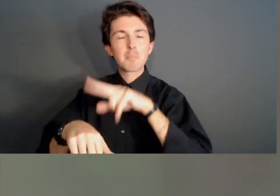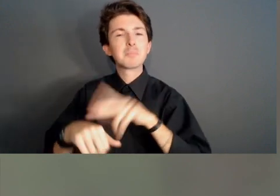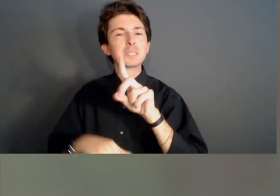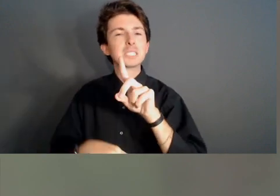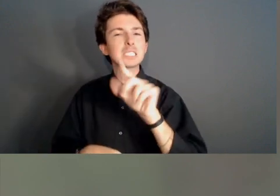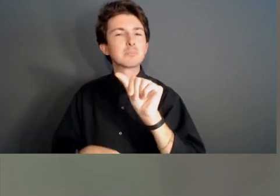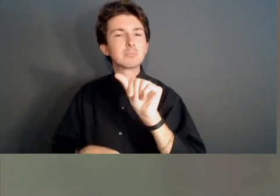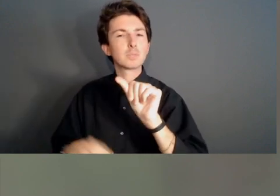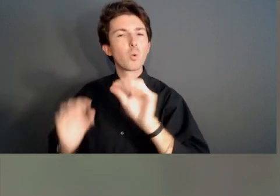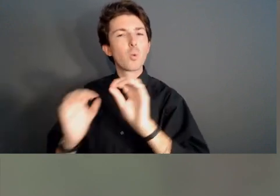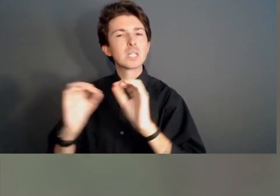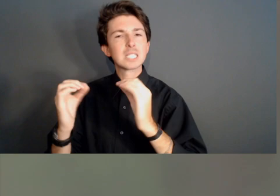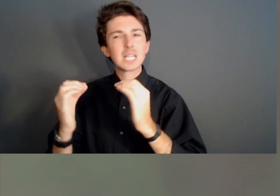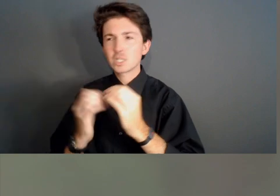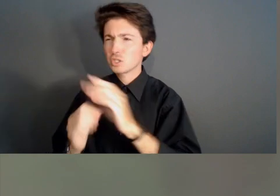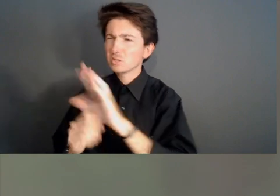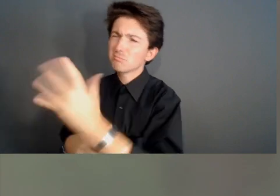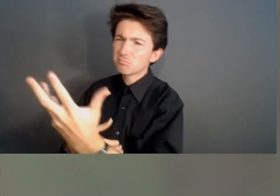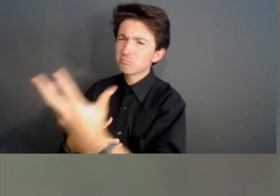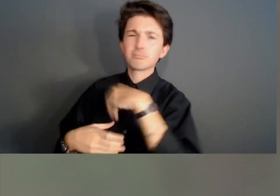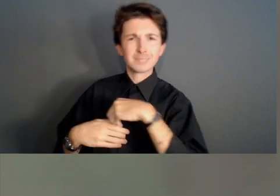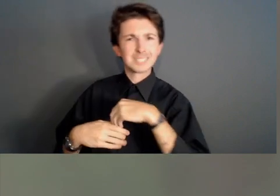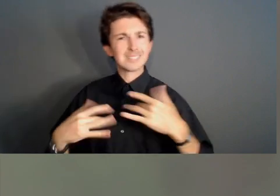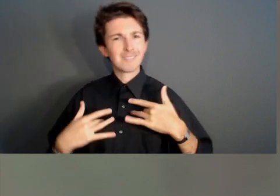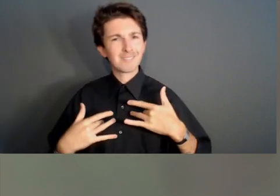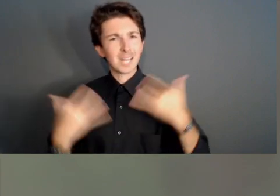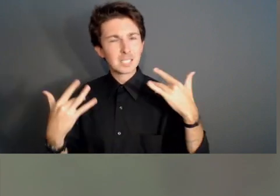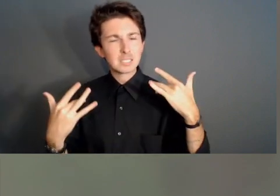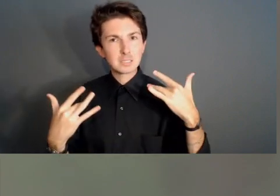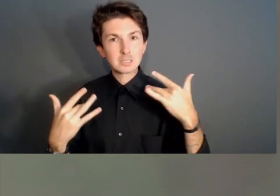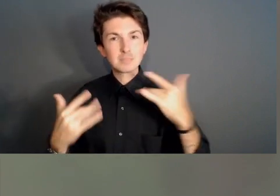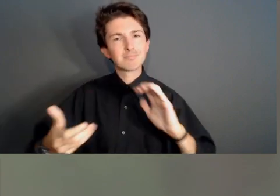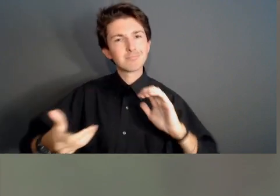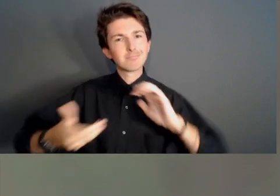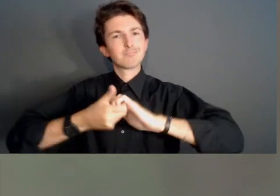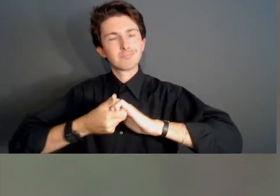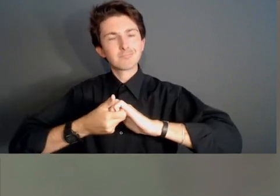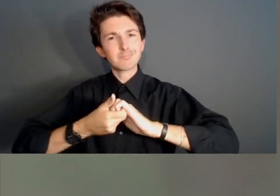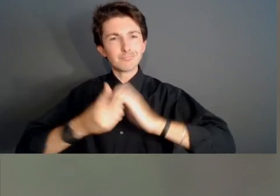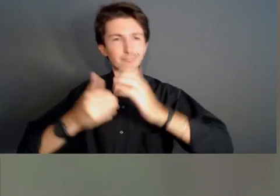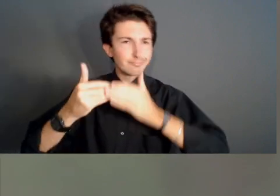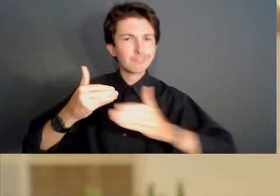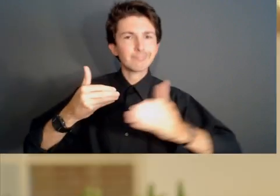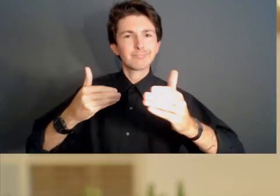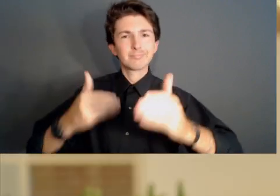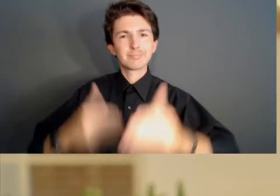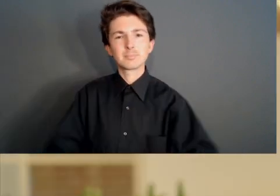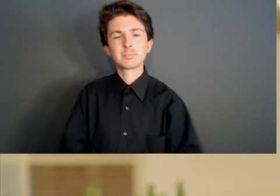and to encourage them to join us and to become partners with us in this event.